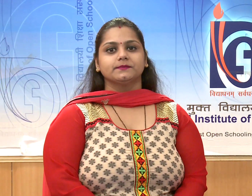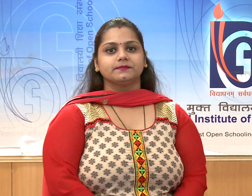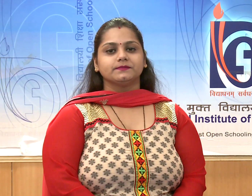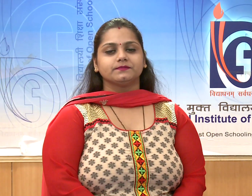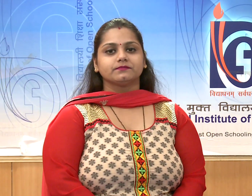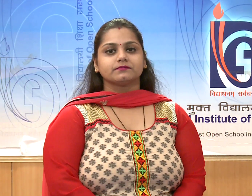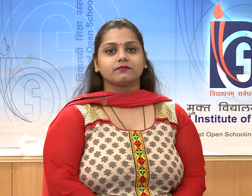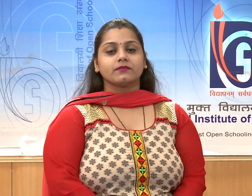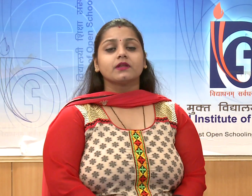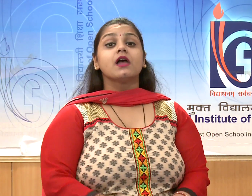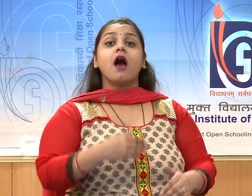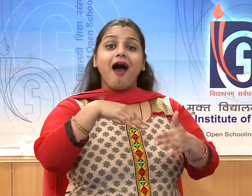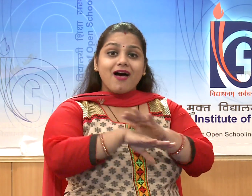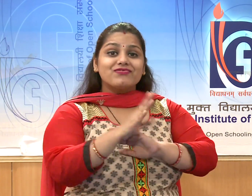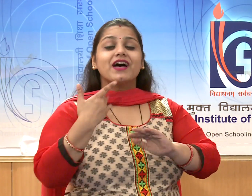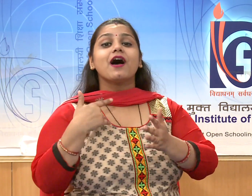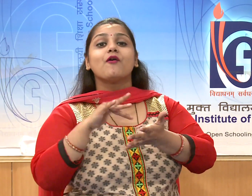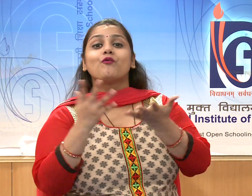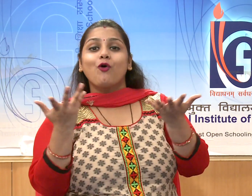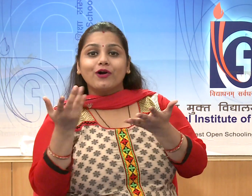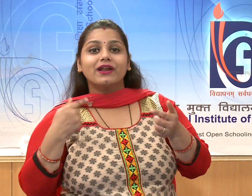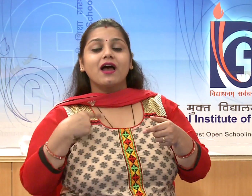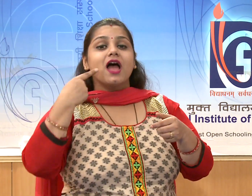in the Islamic conception of polity,